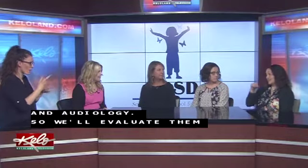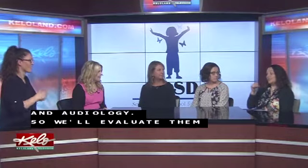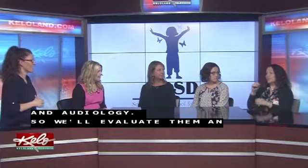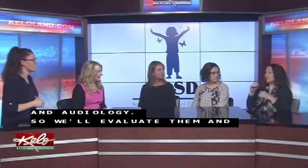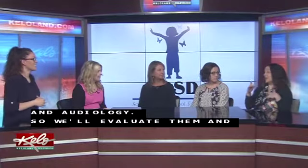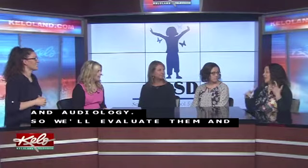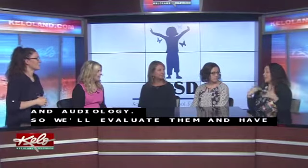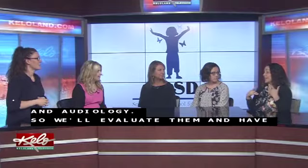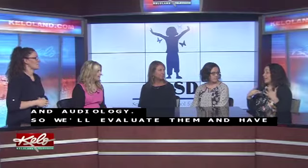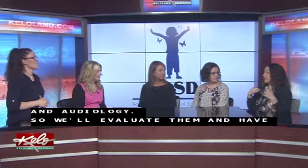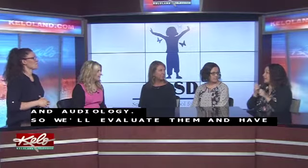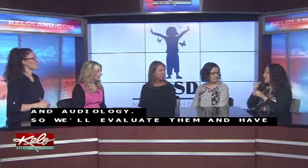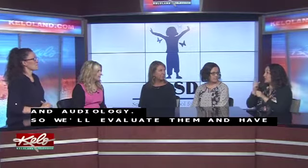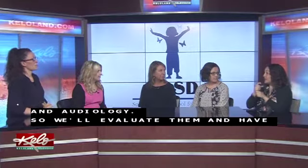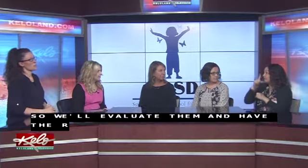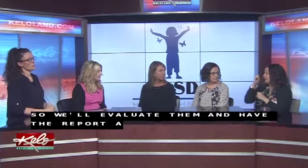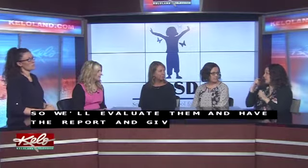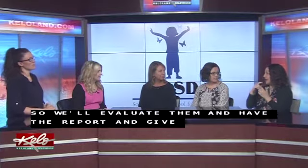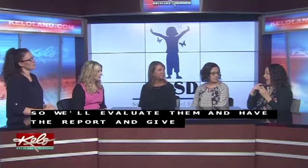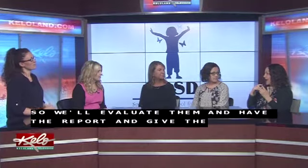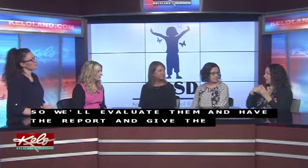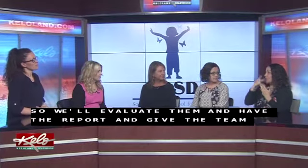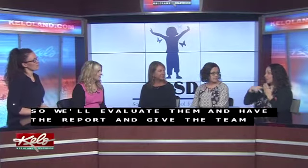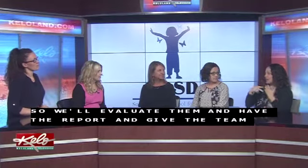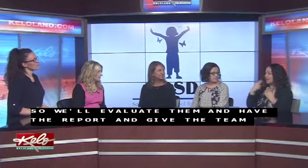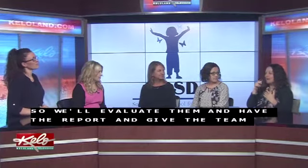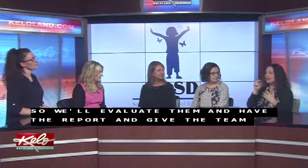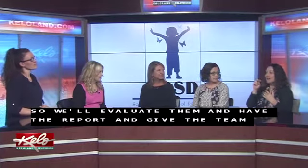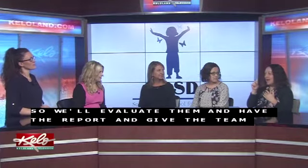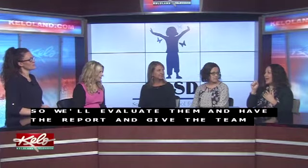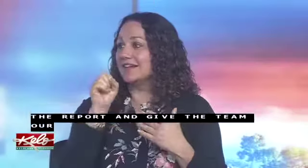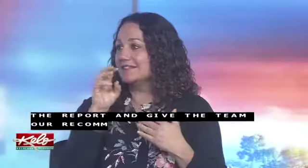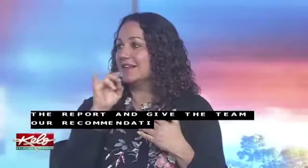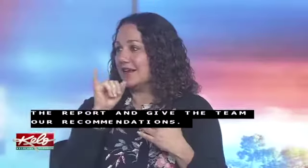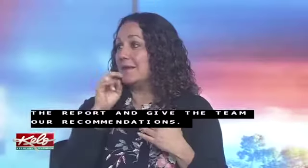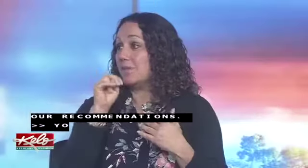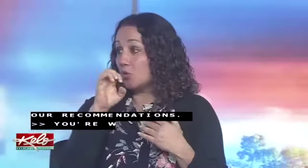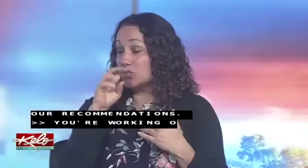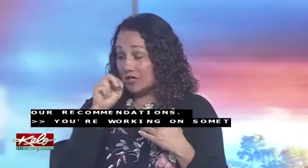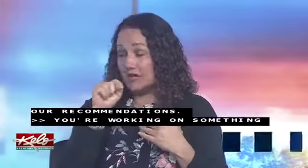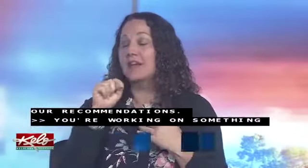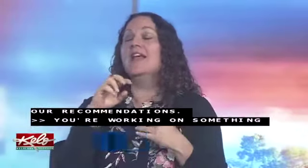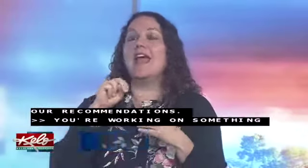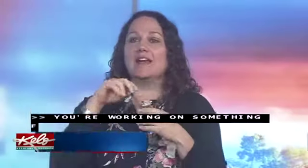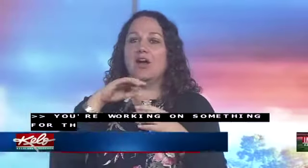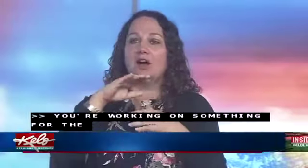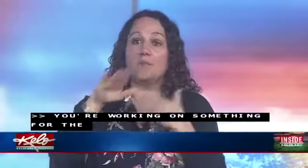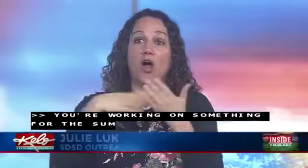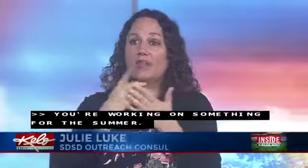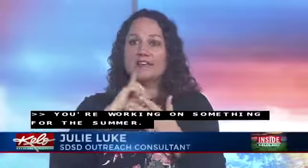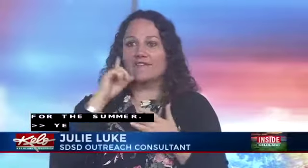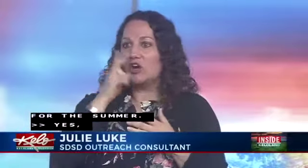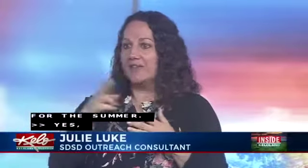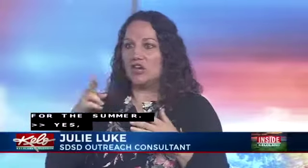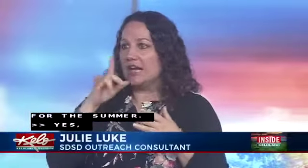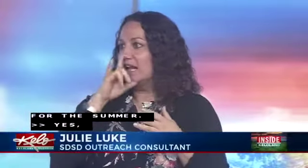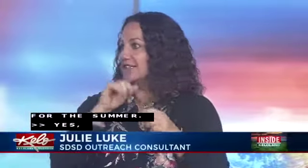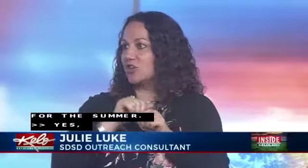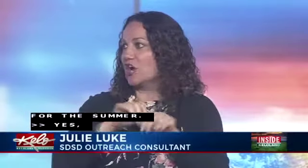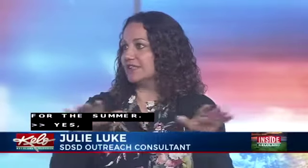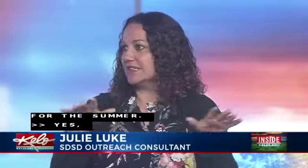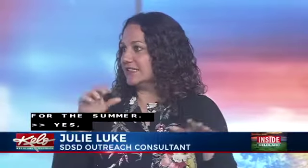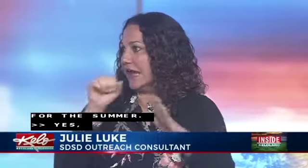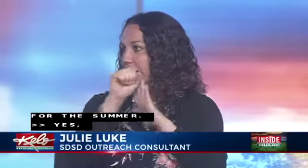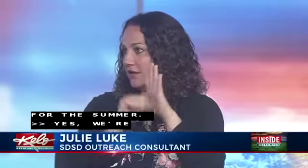Yes, we're very excited. Every year in the summer we have a program called Hands in Motion, and all the deaf, hard of hearing